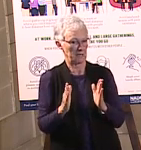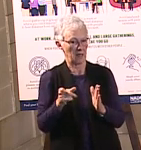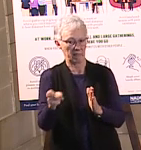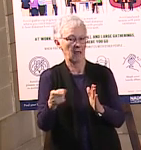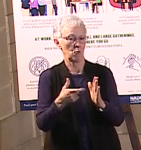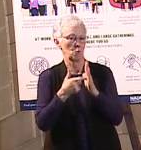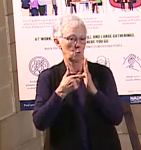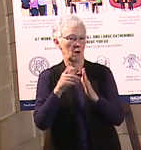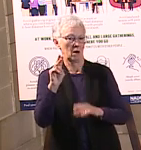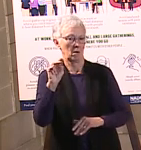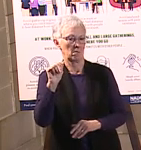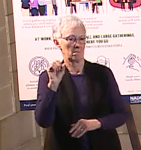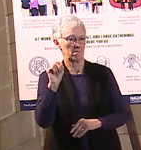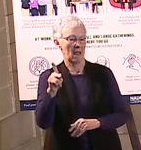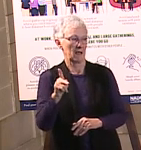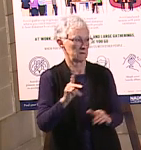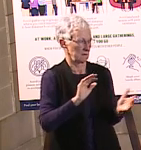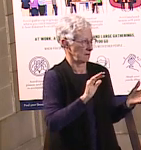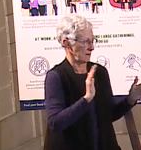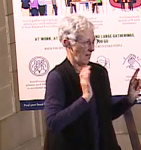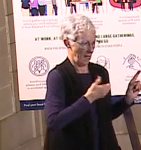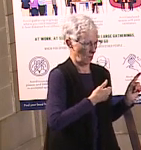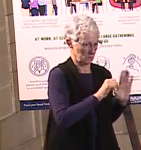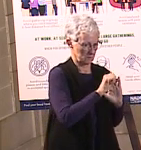to contrast what we're doing versus what they're doing.